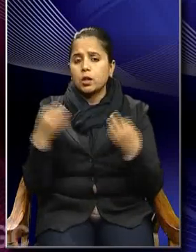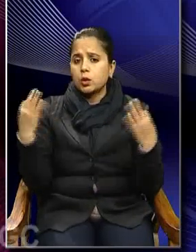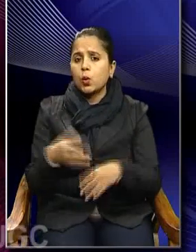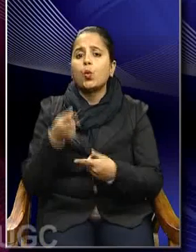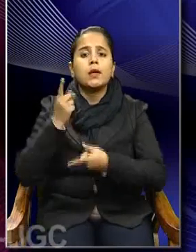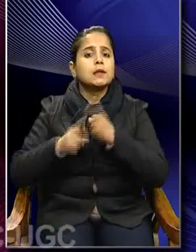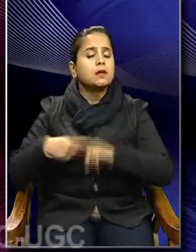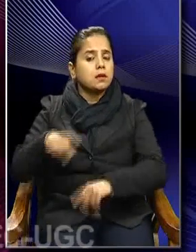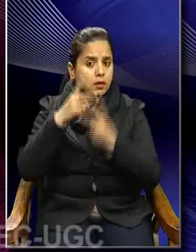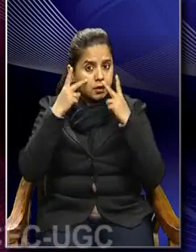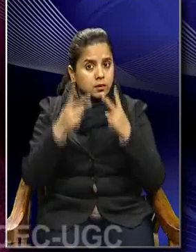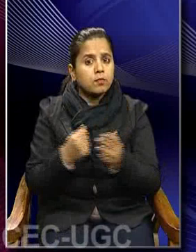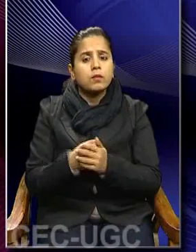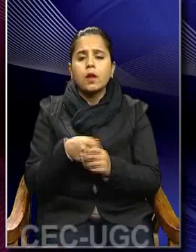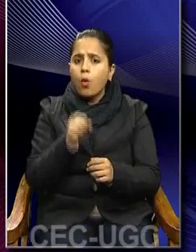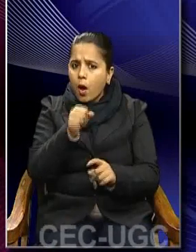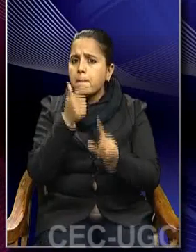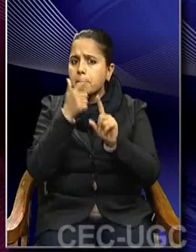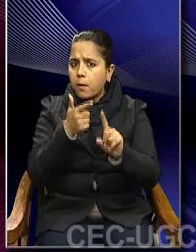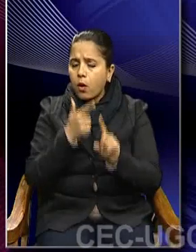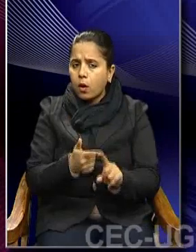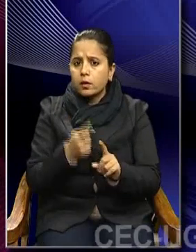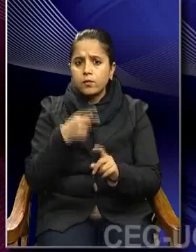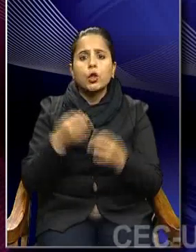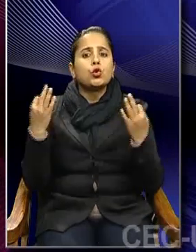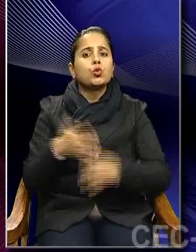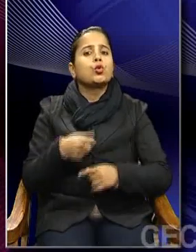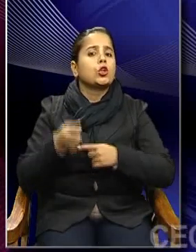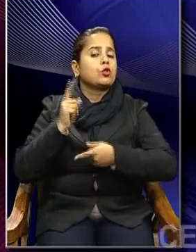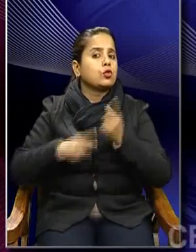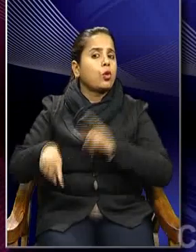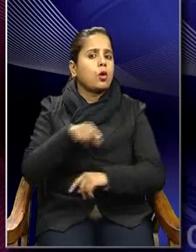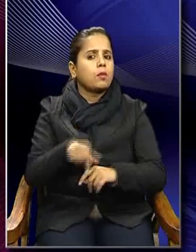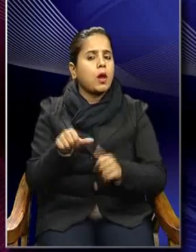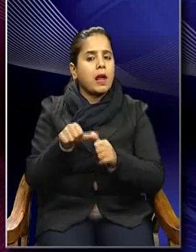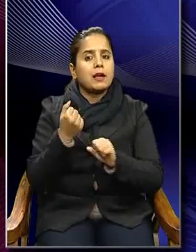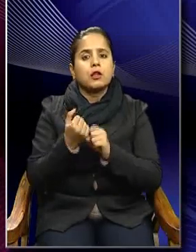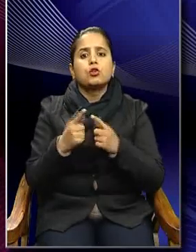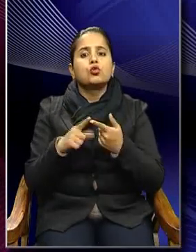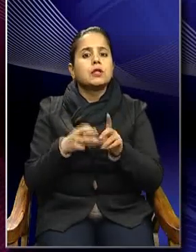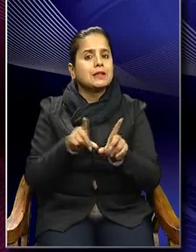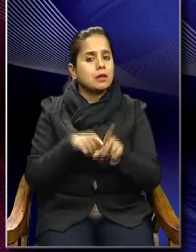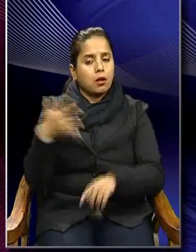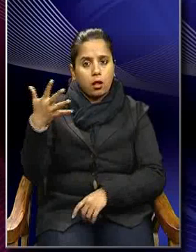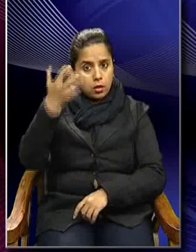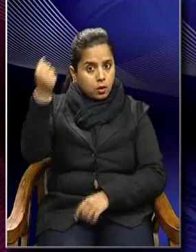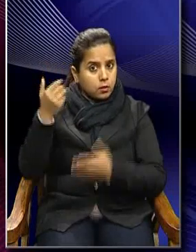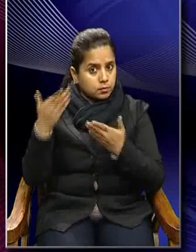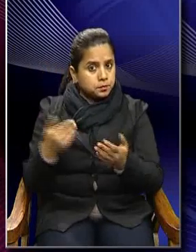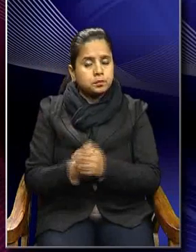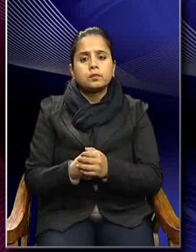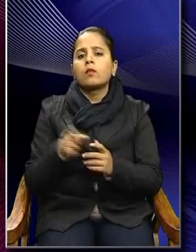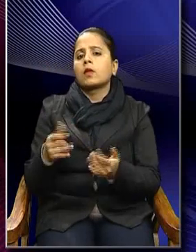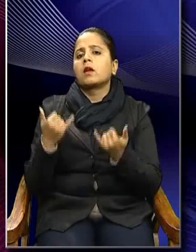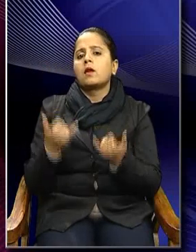historical factors, these are new historical agencies that are